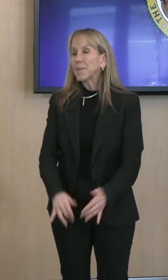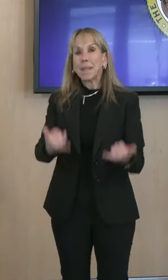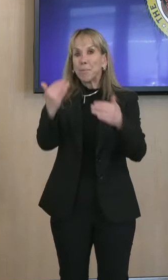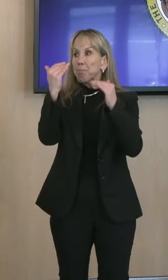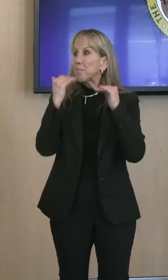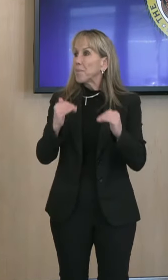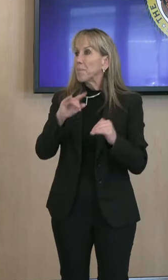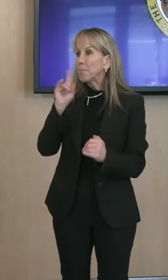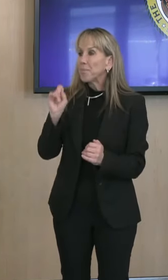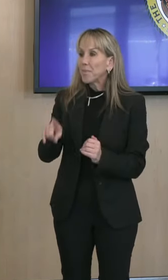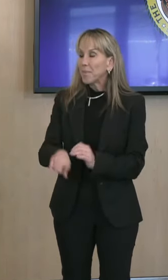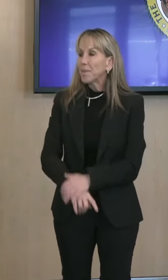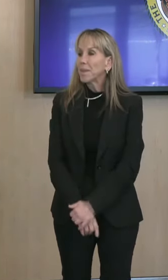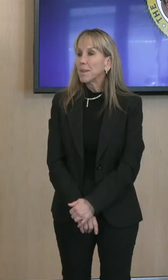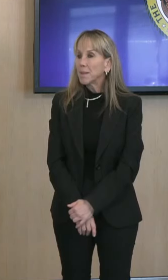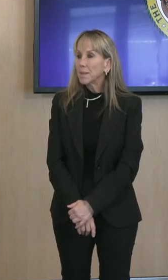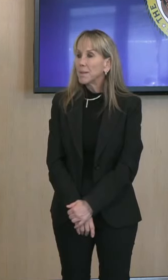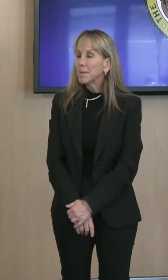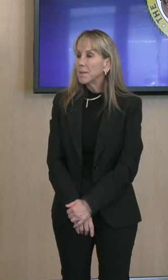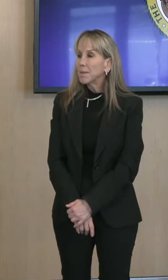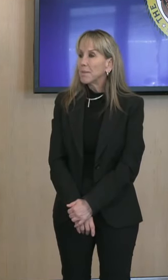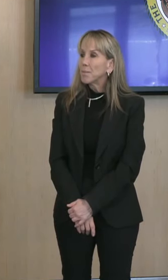Okay, next question.